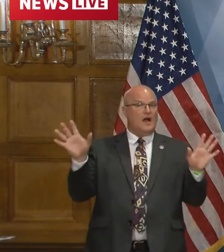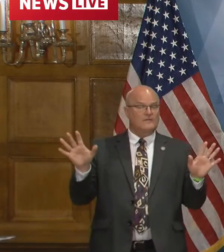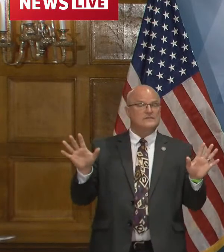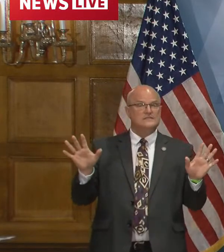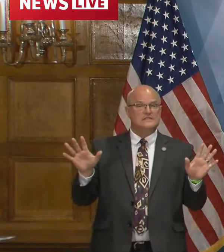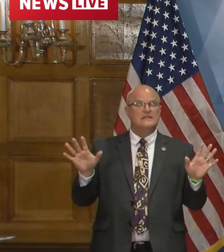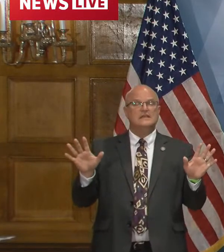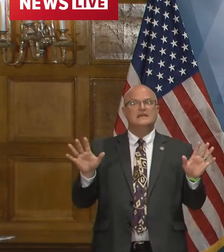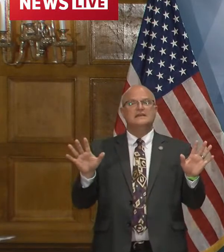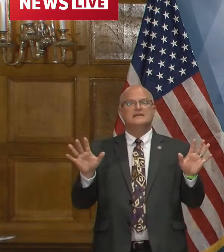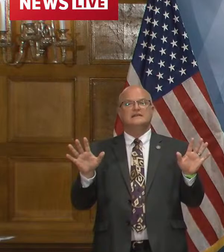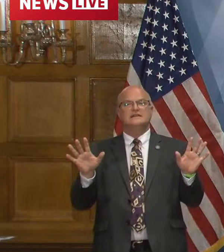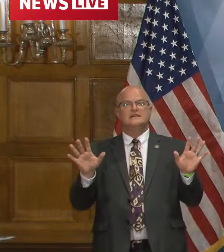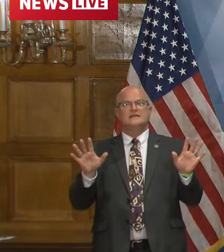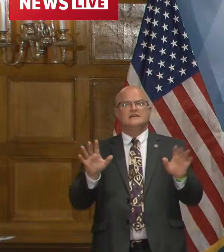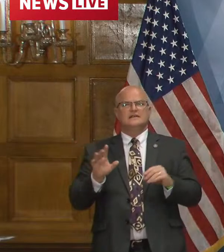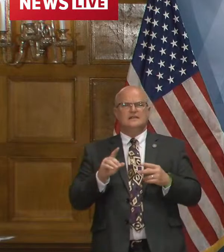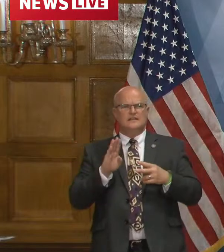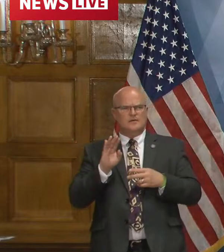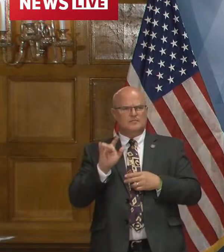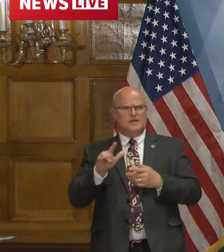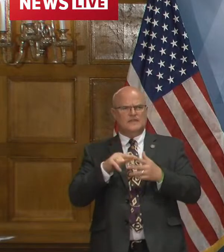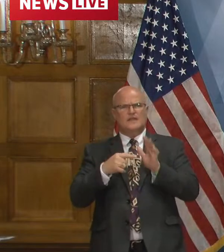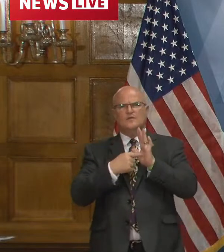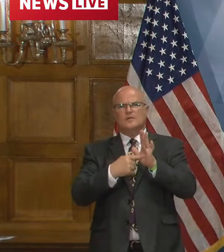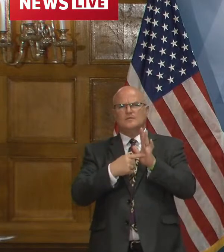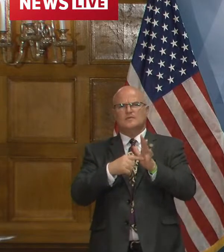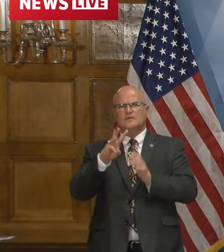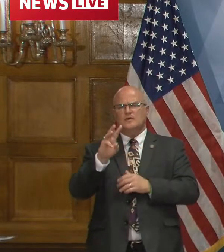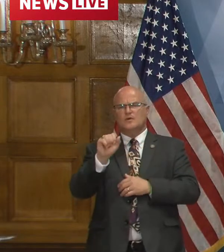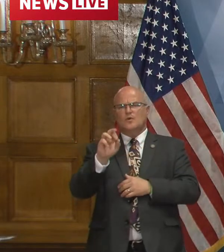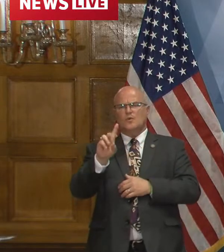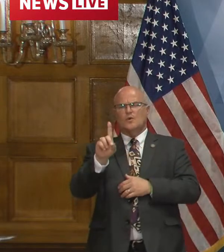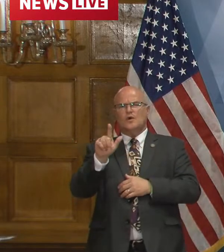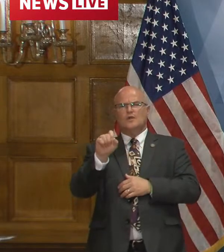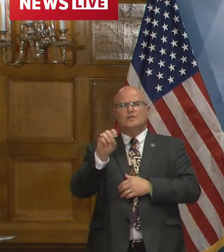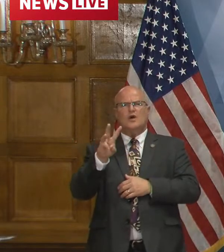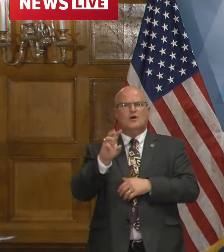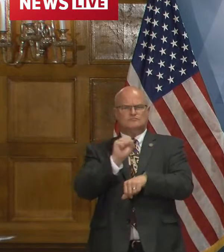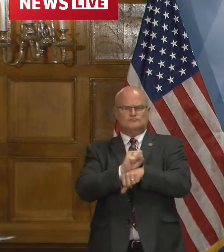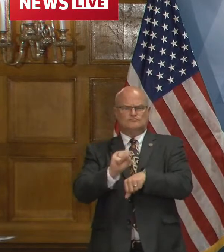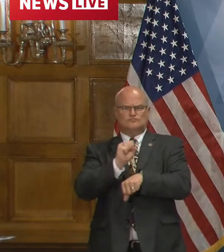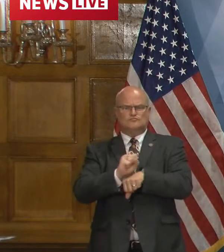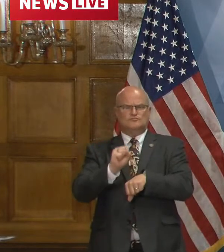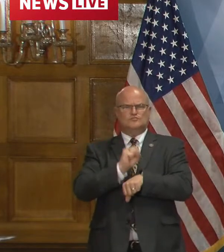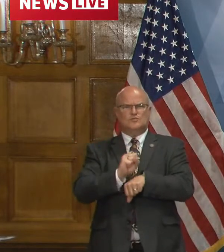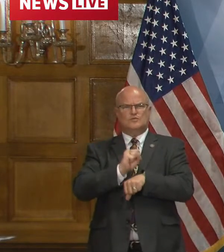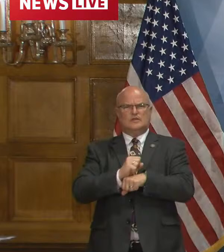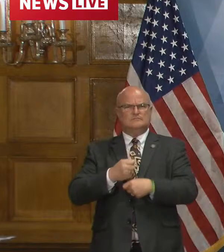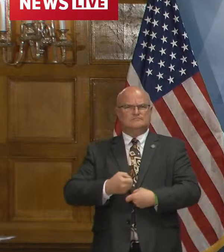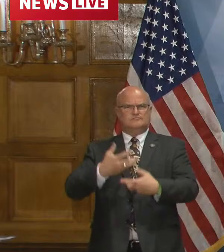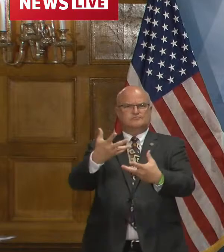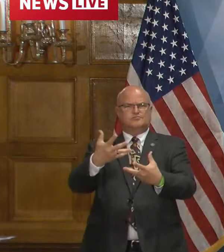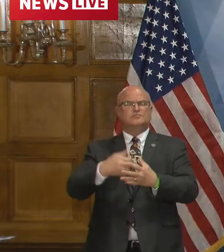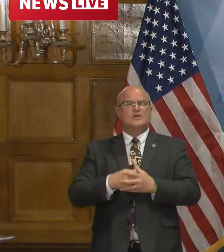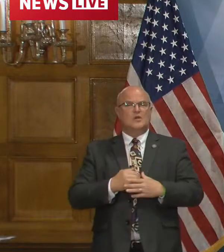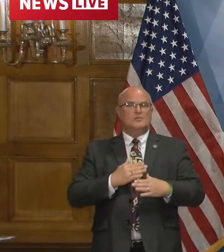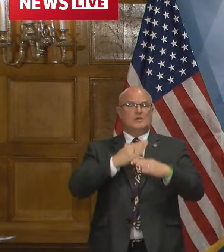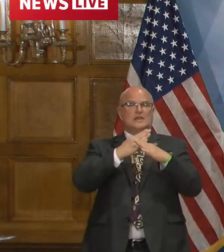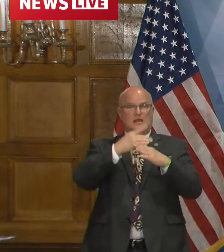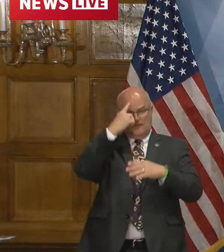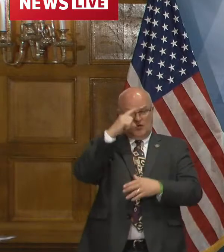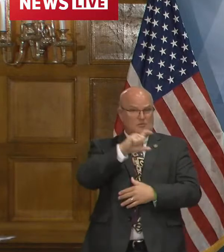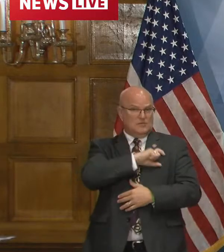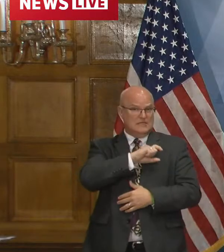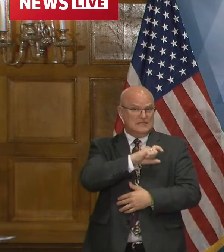obviously the one that Representative Wardlaw has worked on has protections for law